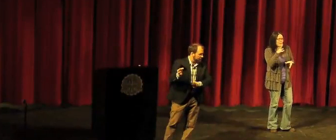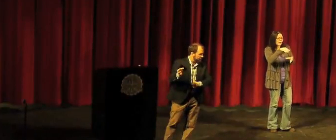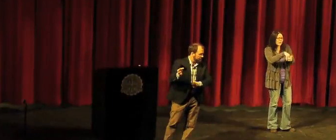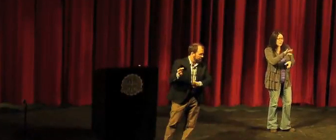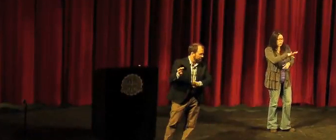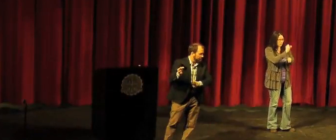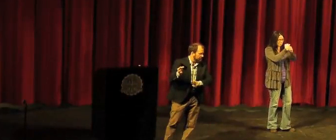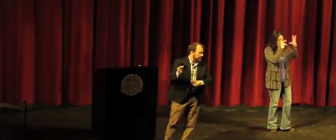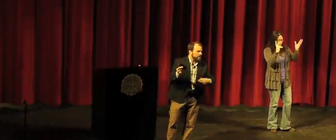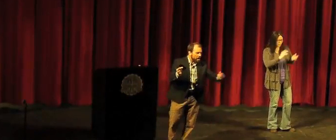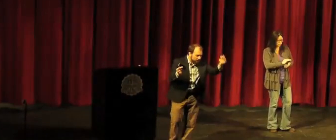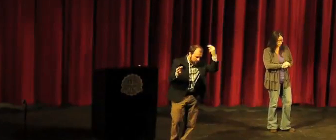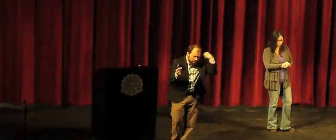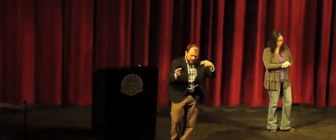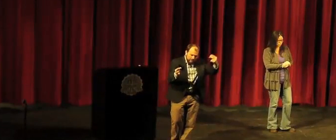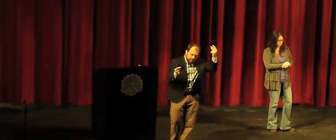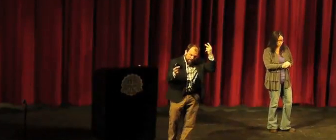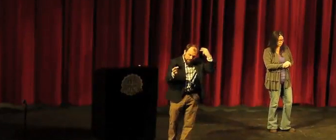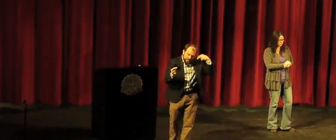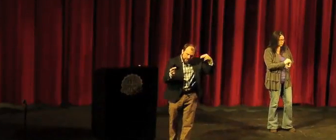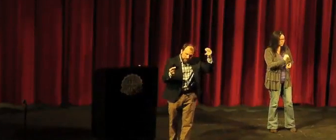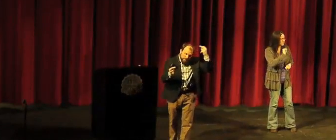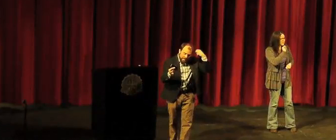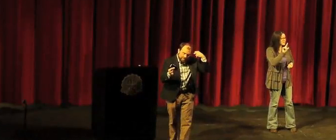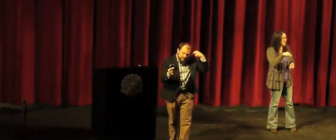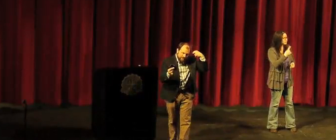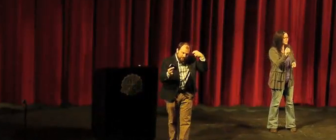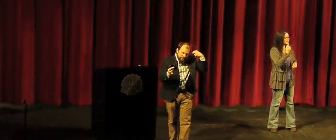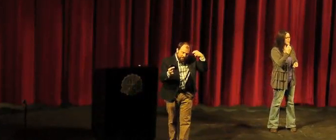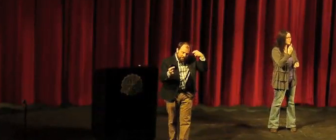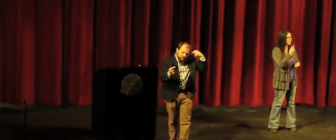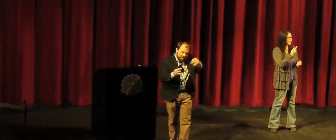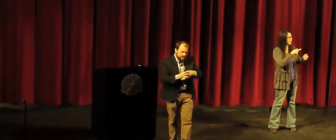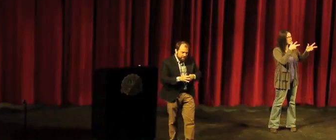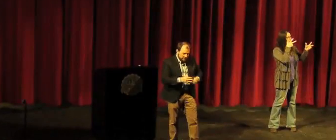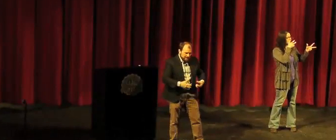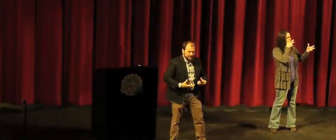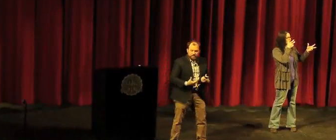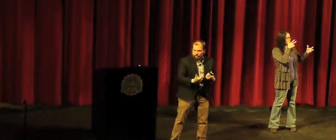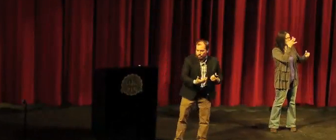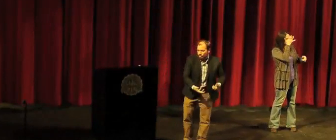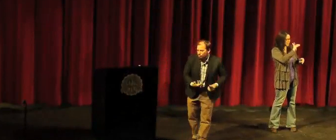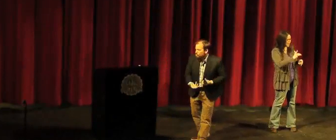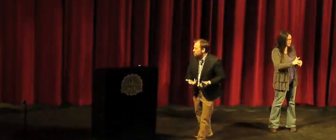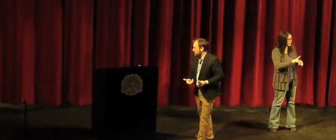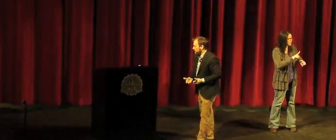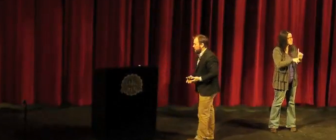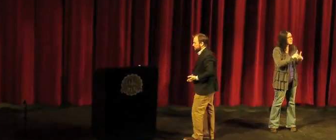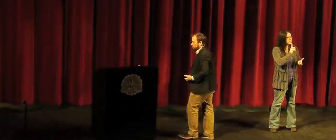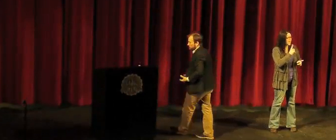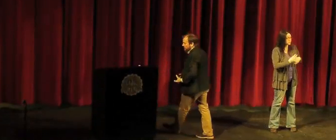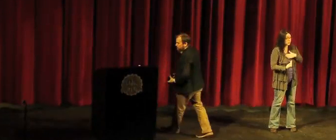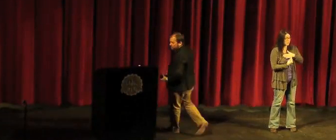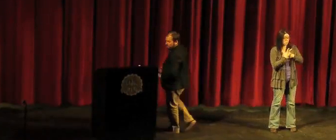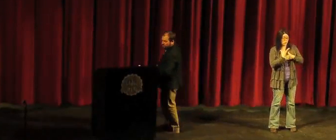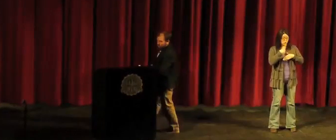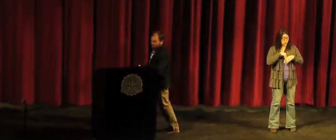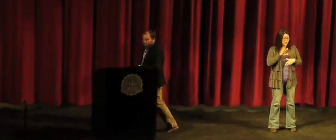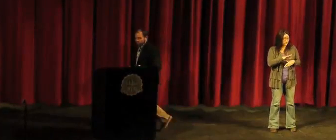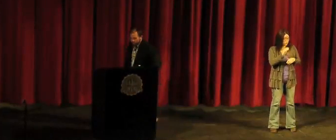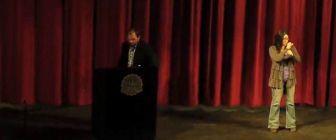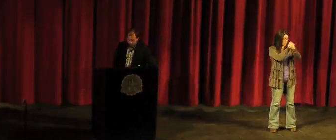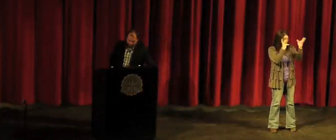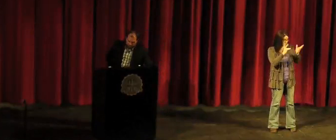imagination? And not just being something that's deposited into your intellect, but is actually recruiting your